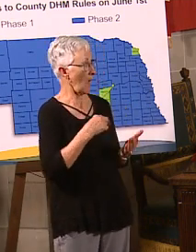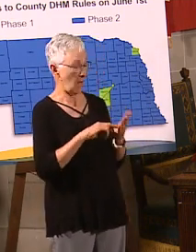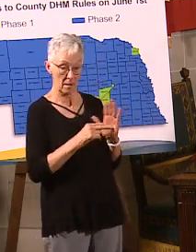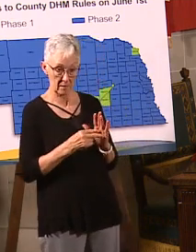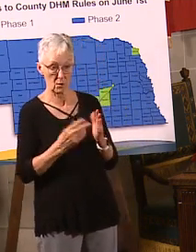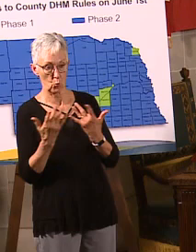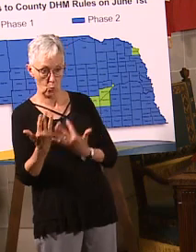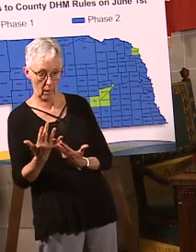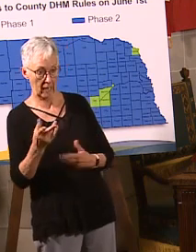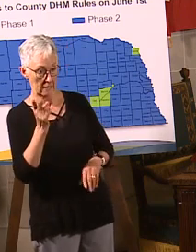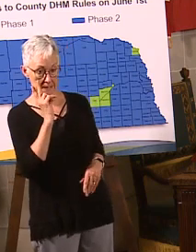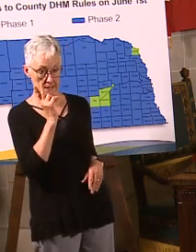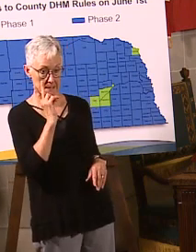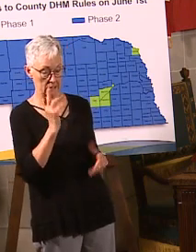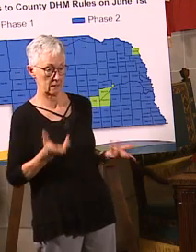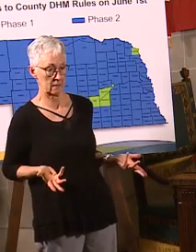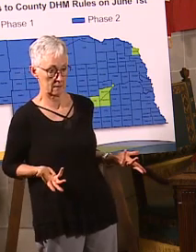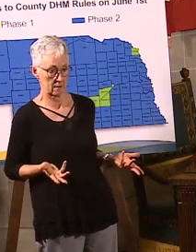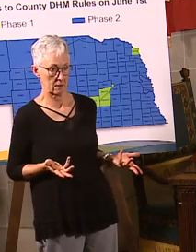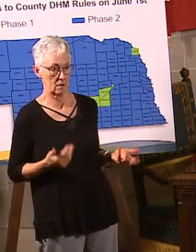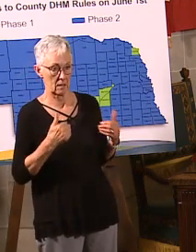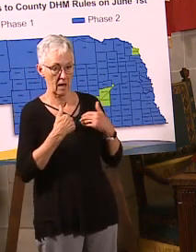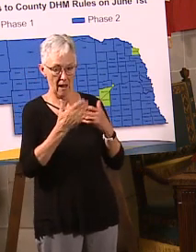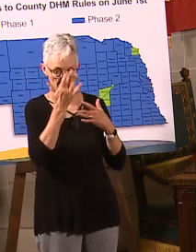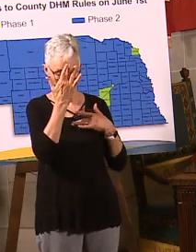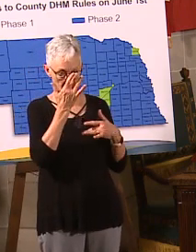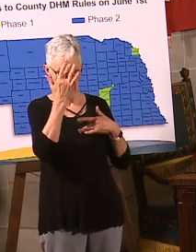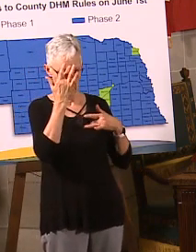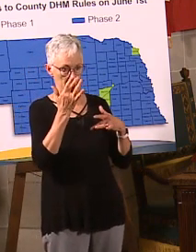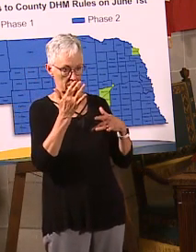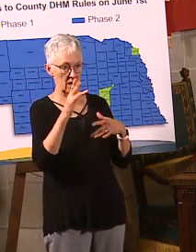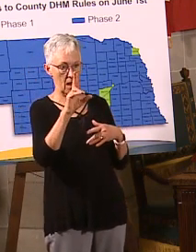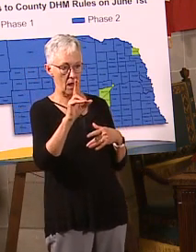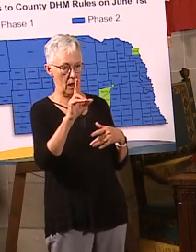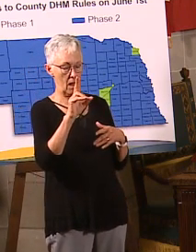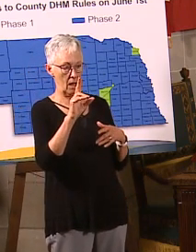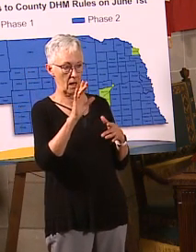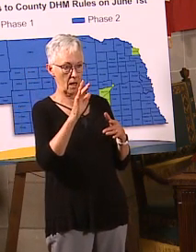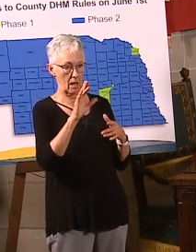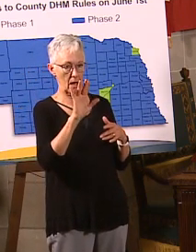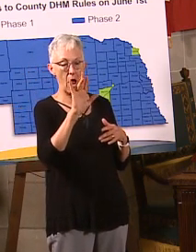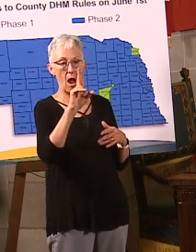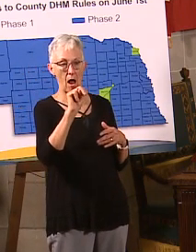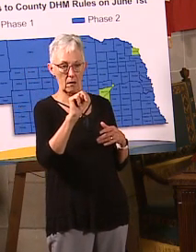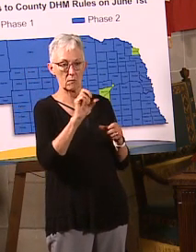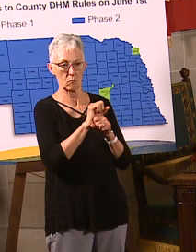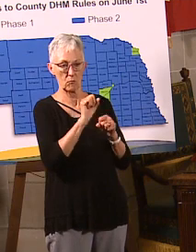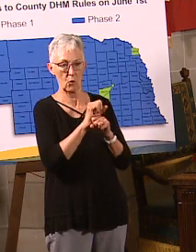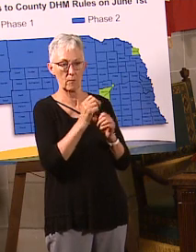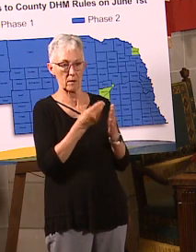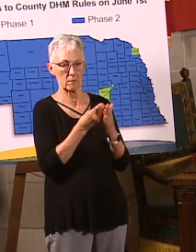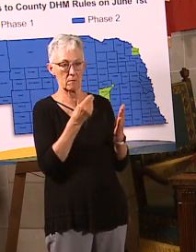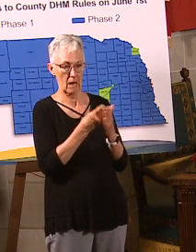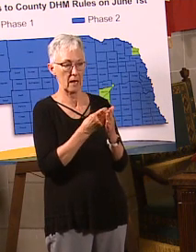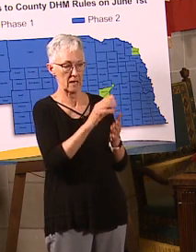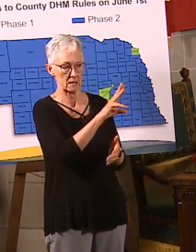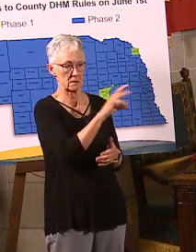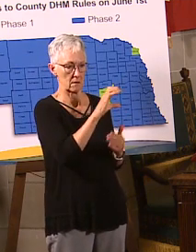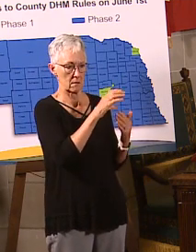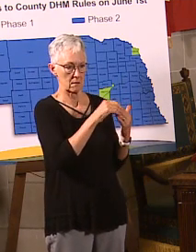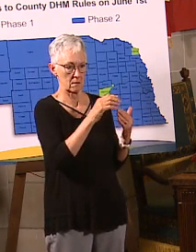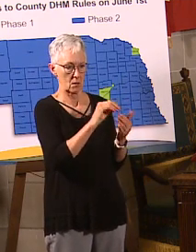though, that we've now got the pandemic unemployment insurance money out there at $600 a week that has been being paid for how many weeks now,